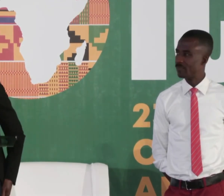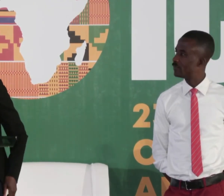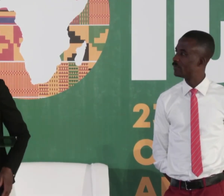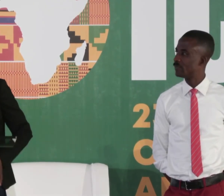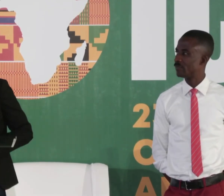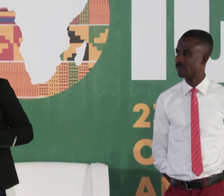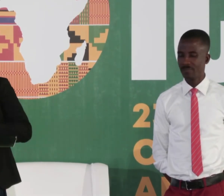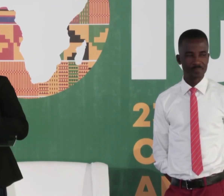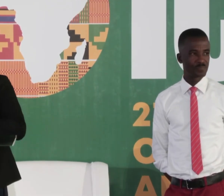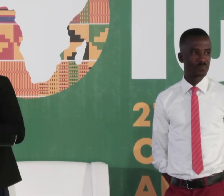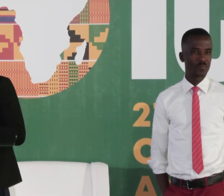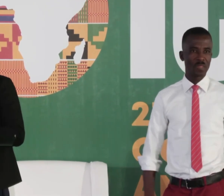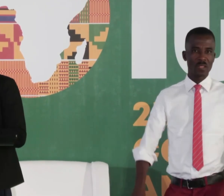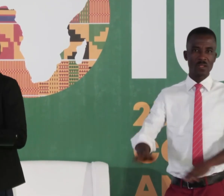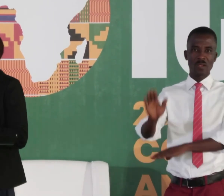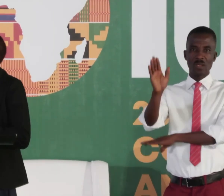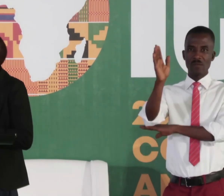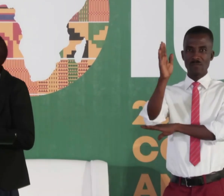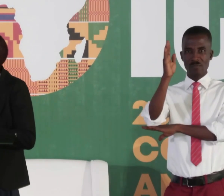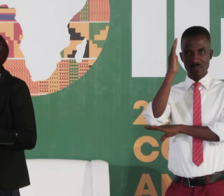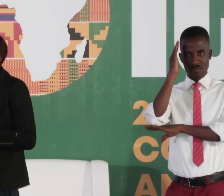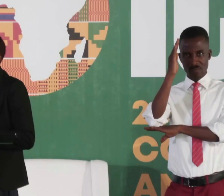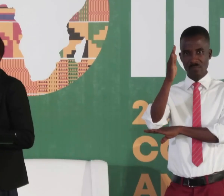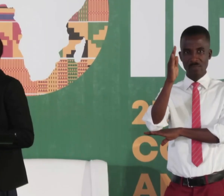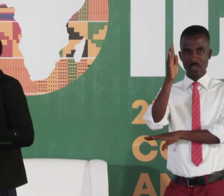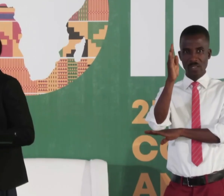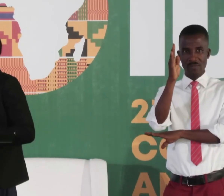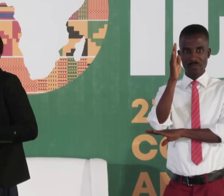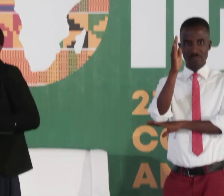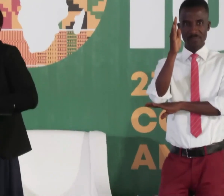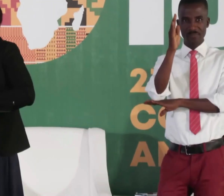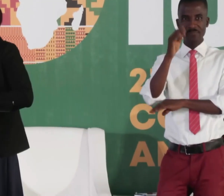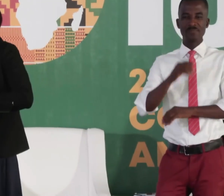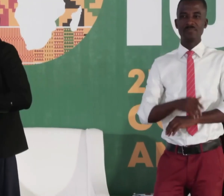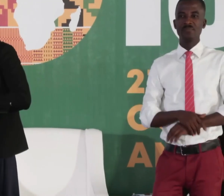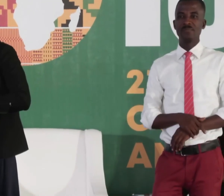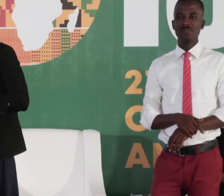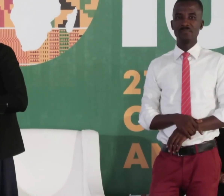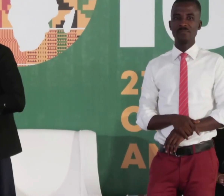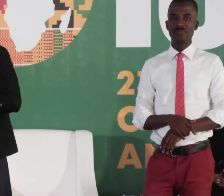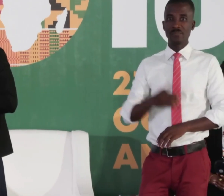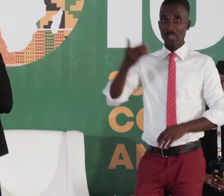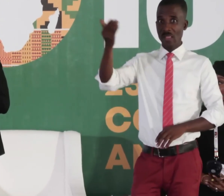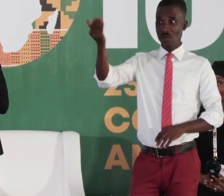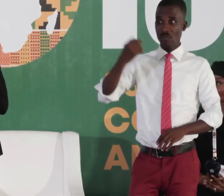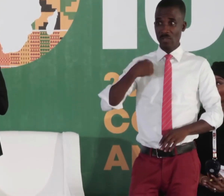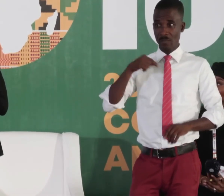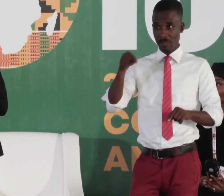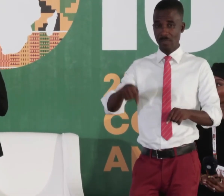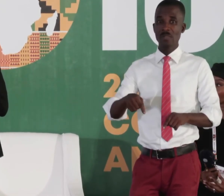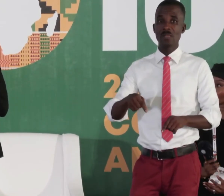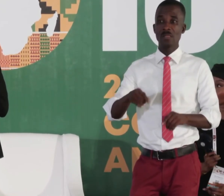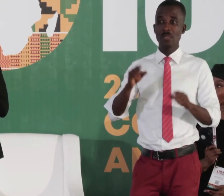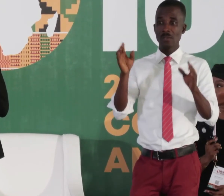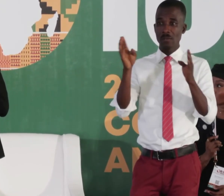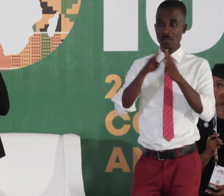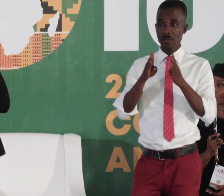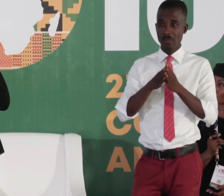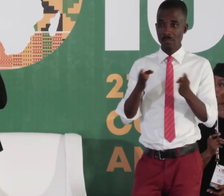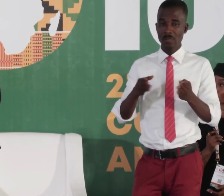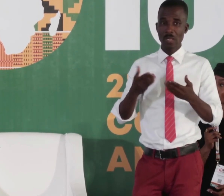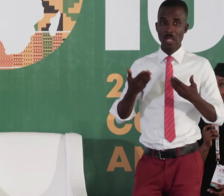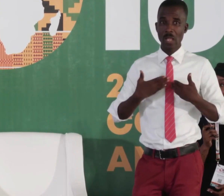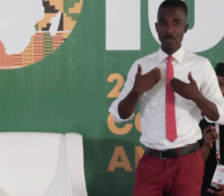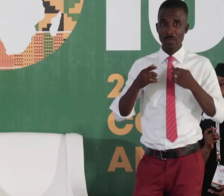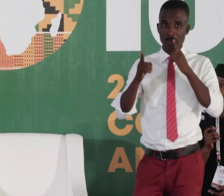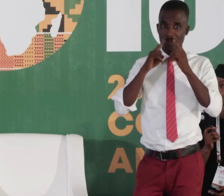everyone. Thank you very much to the organizers of this conference for inviting me to this conference. I'm delighted to talk